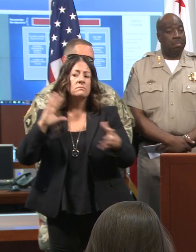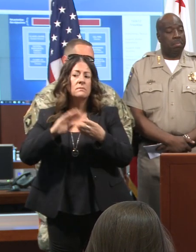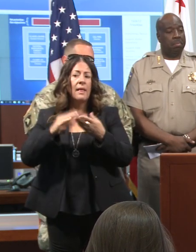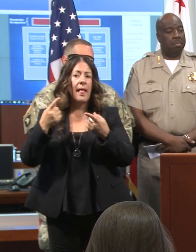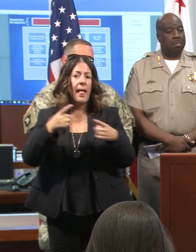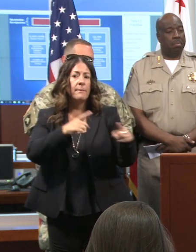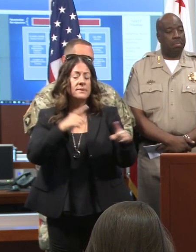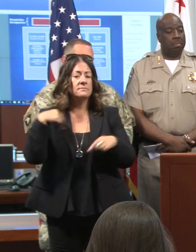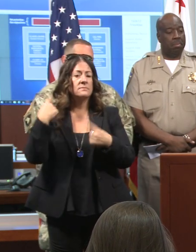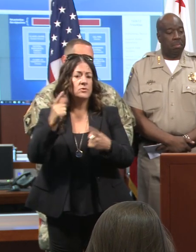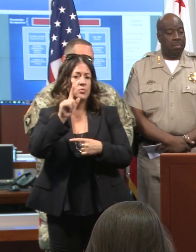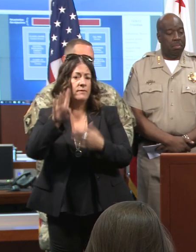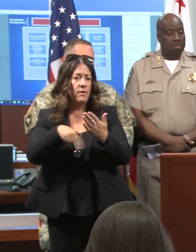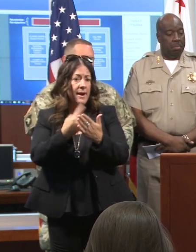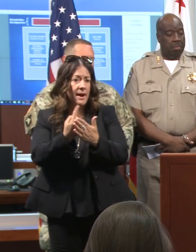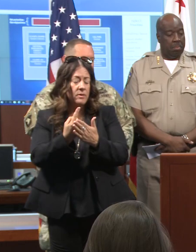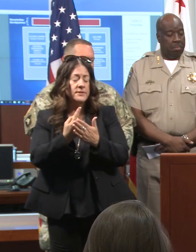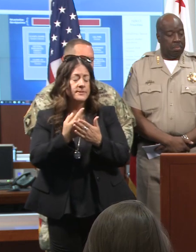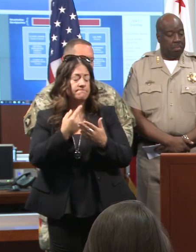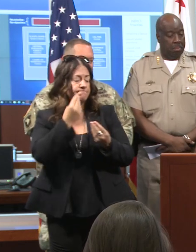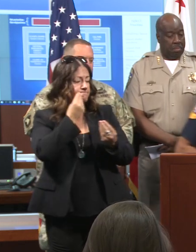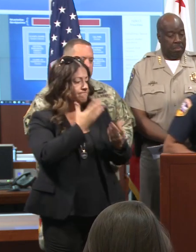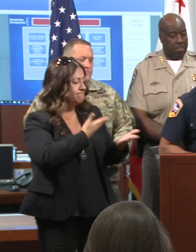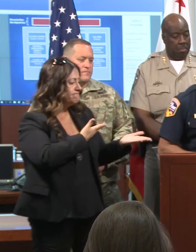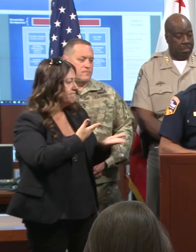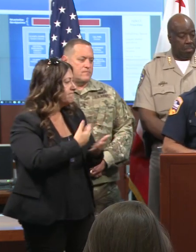hours and where we're at with that. So Chief Pemlot.